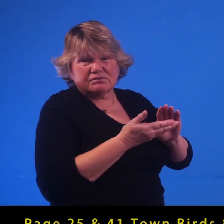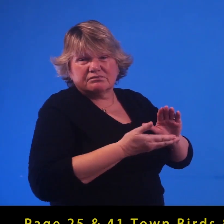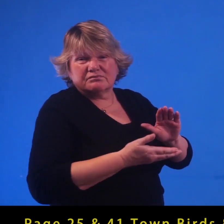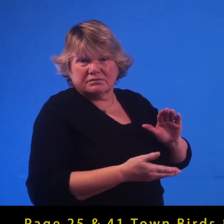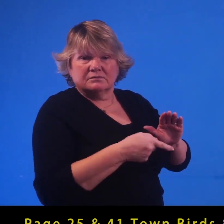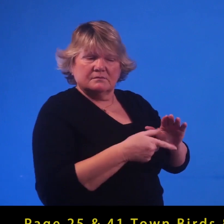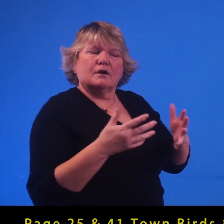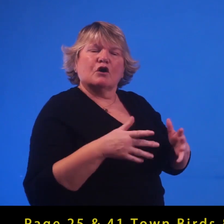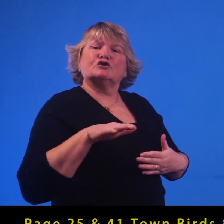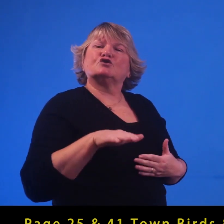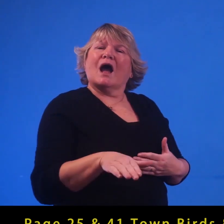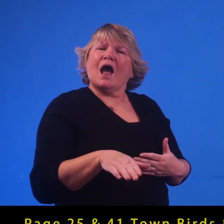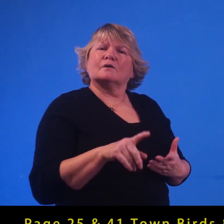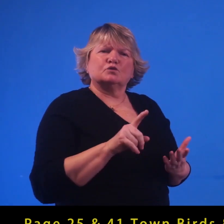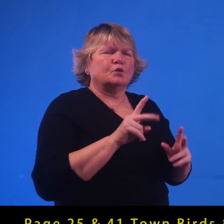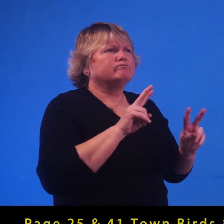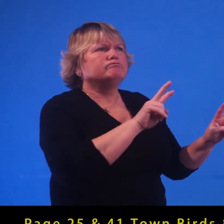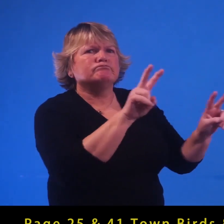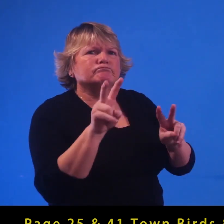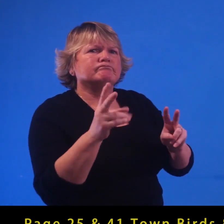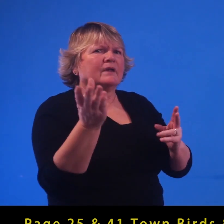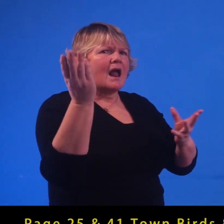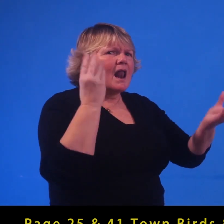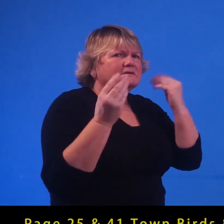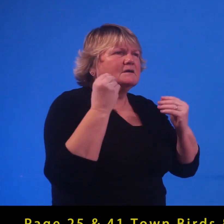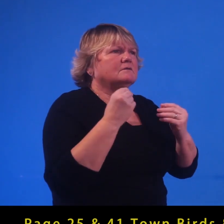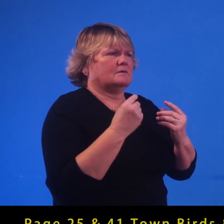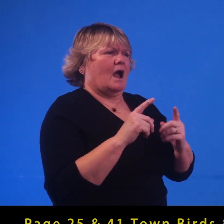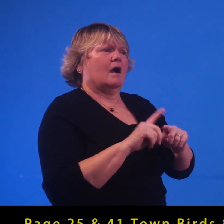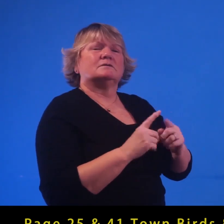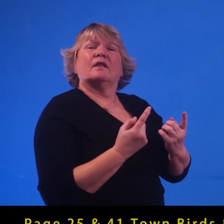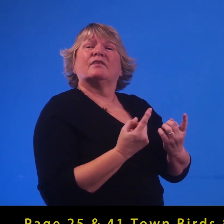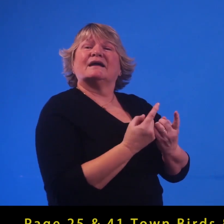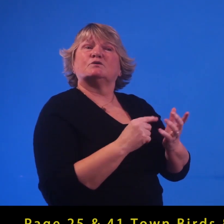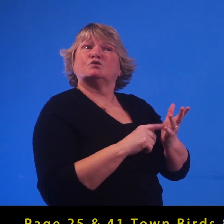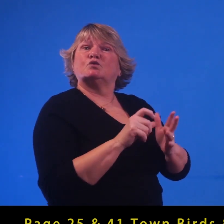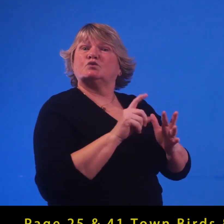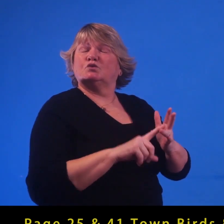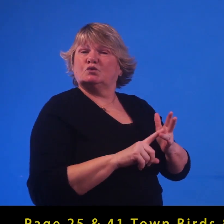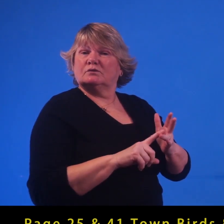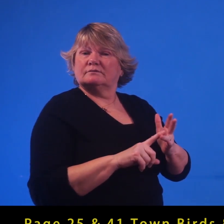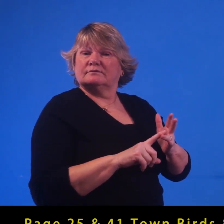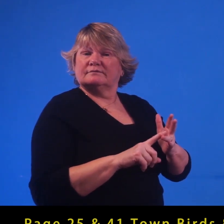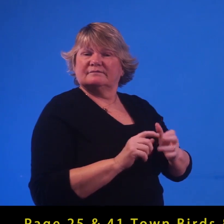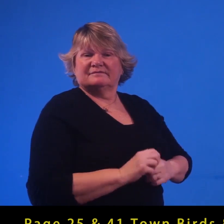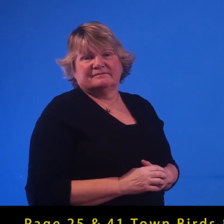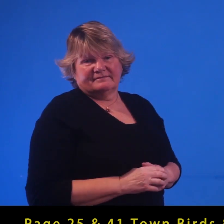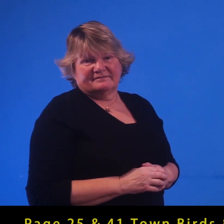Subsequent pages encourage the child to look, listen, and gives things to do.